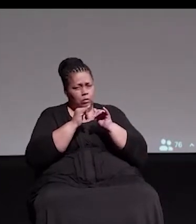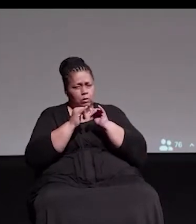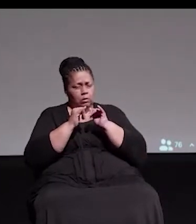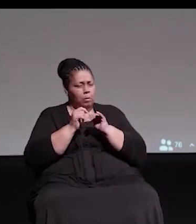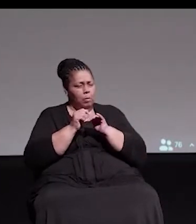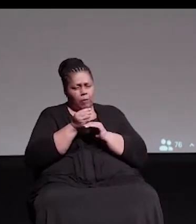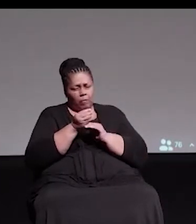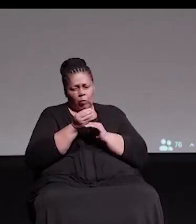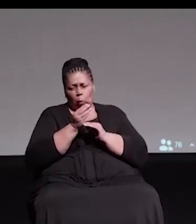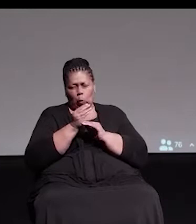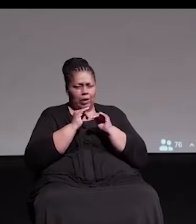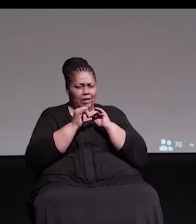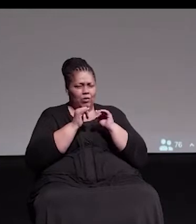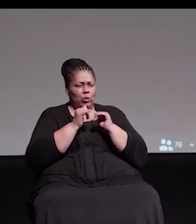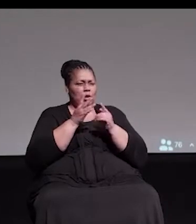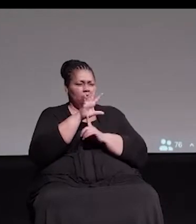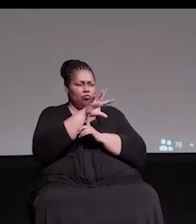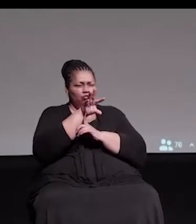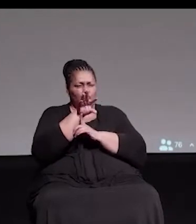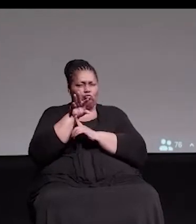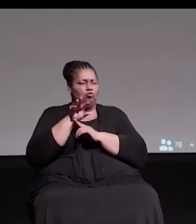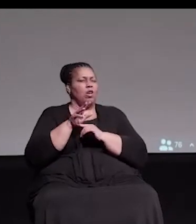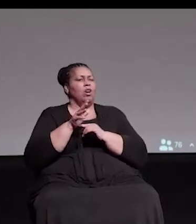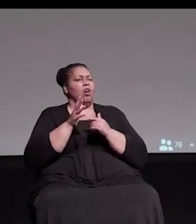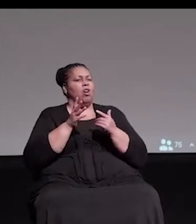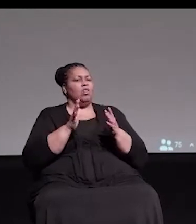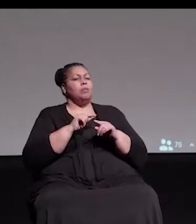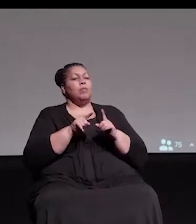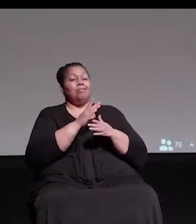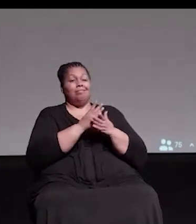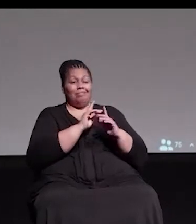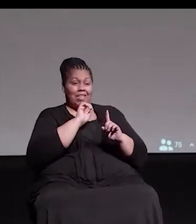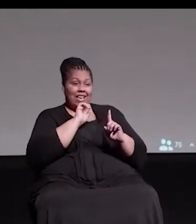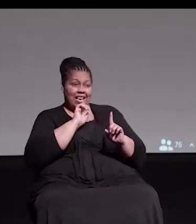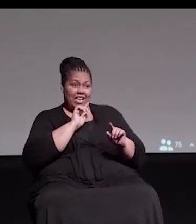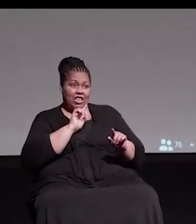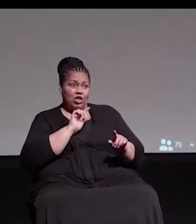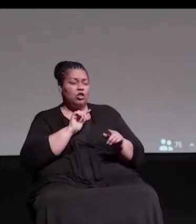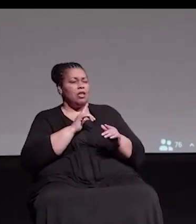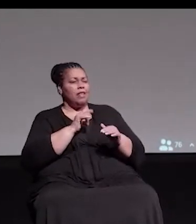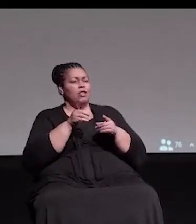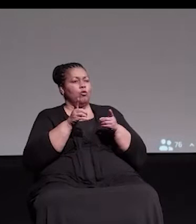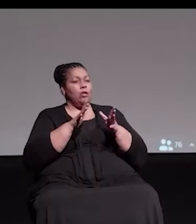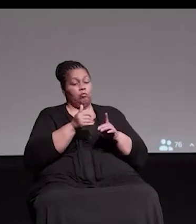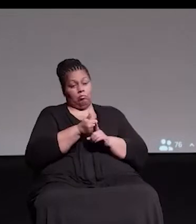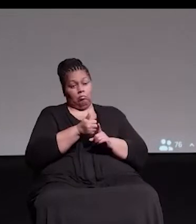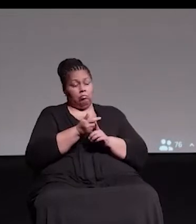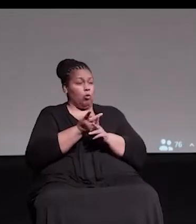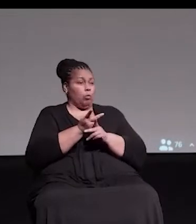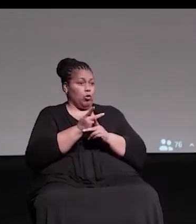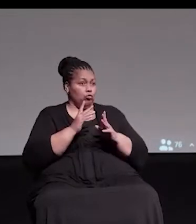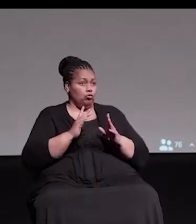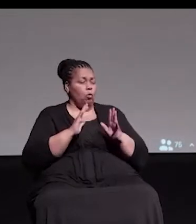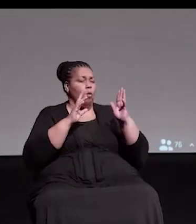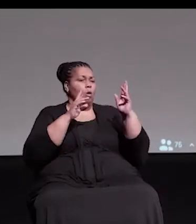of the interviews have been shot at that point, but there were like, you know, answers that the director and producer hoped to